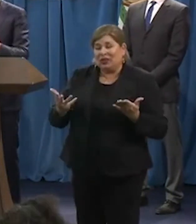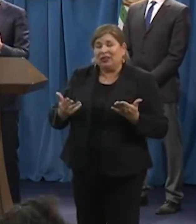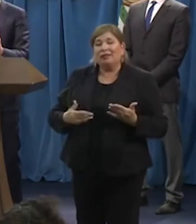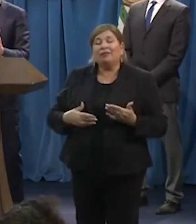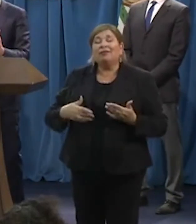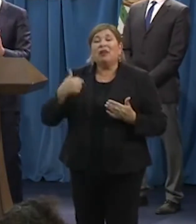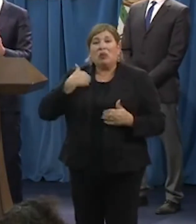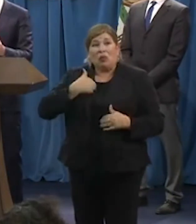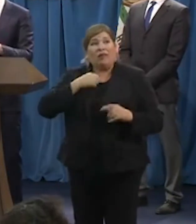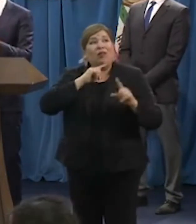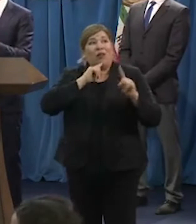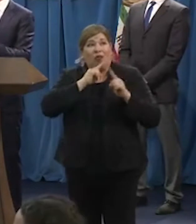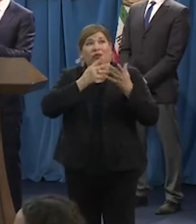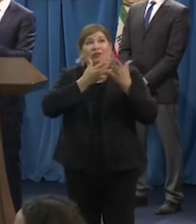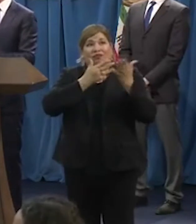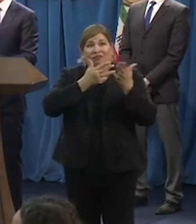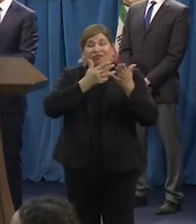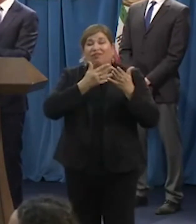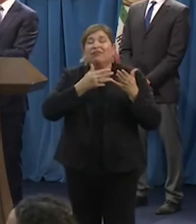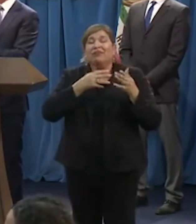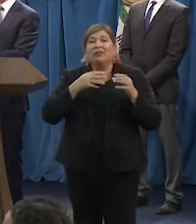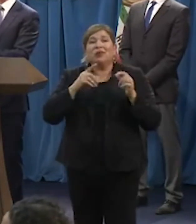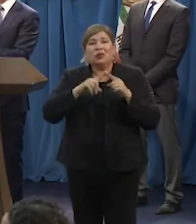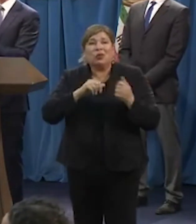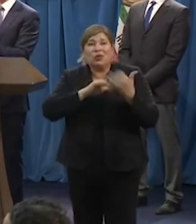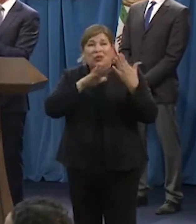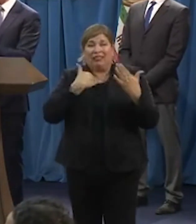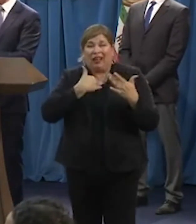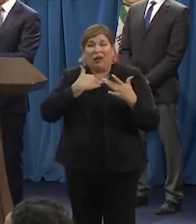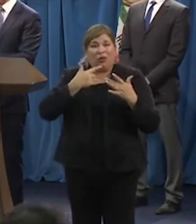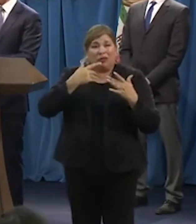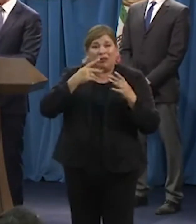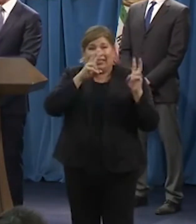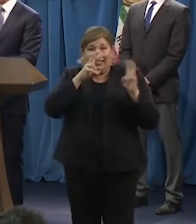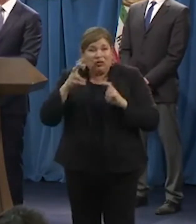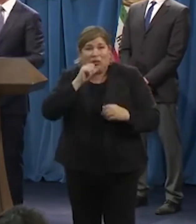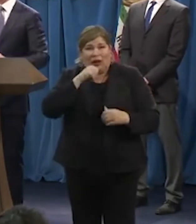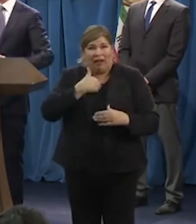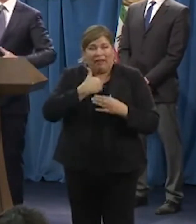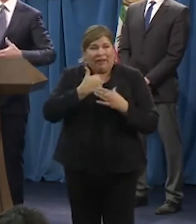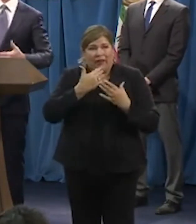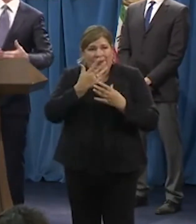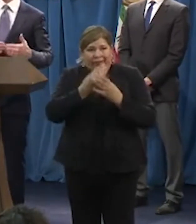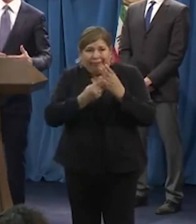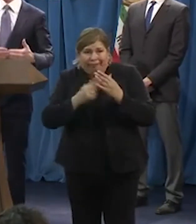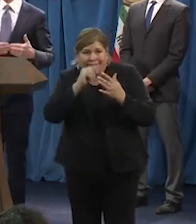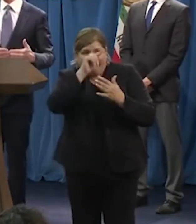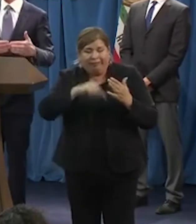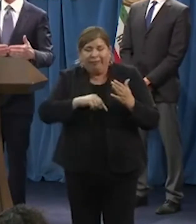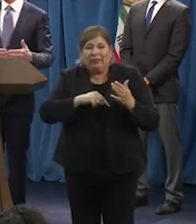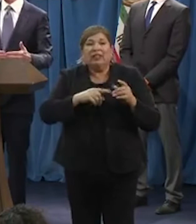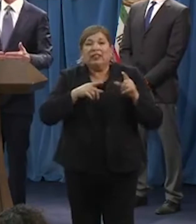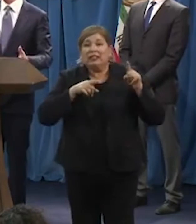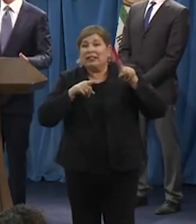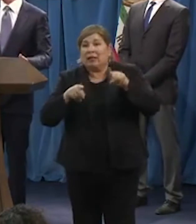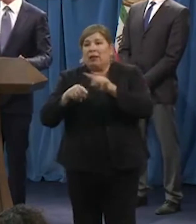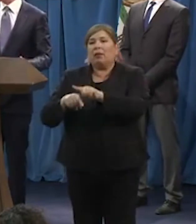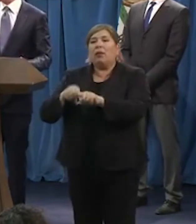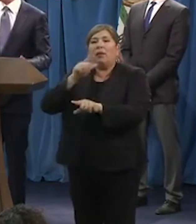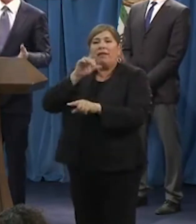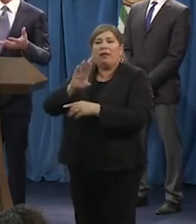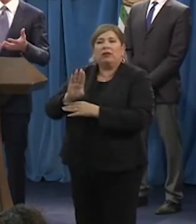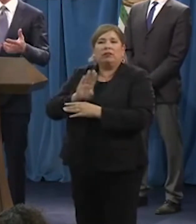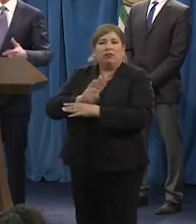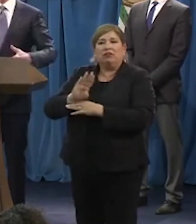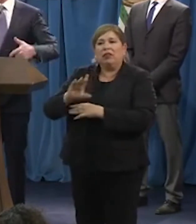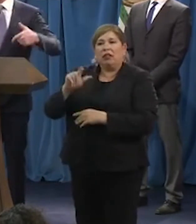those conversations to address those gaps in those testing protocols, the commercial labs are now coming on board. And